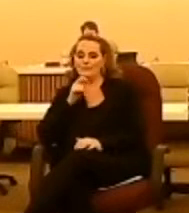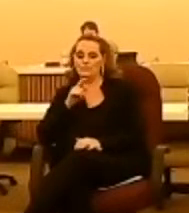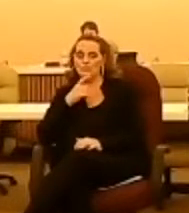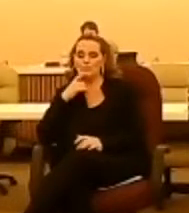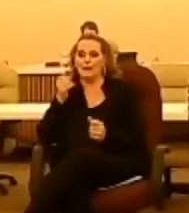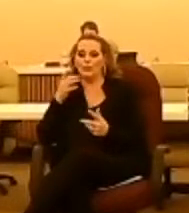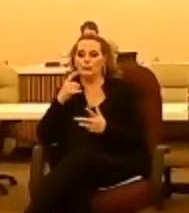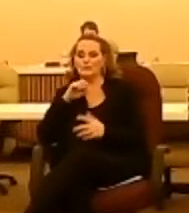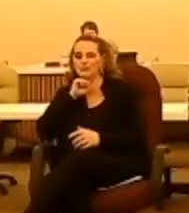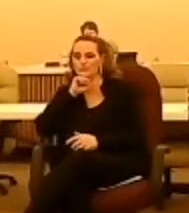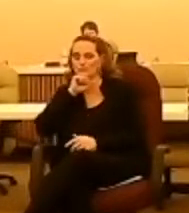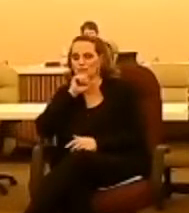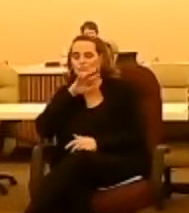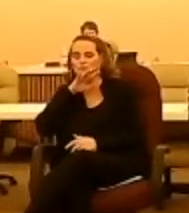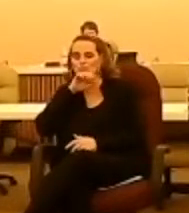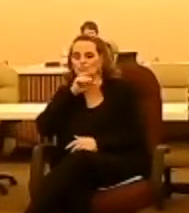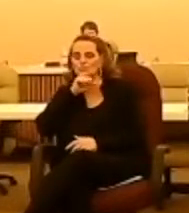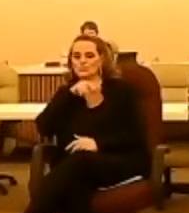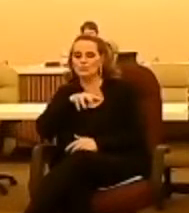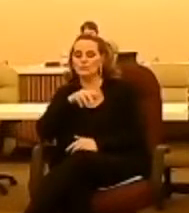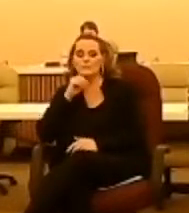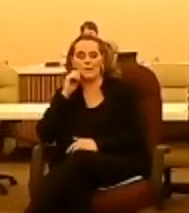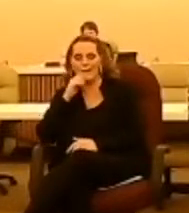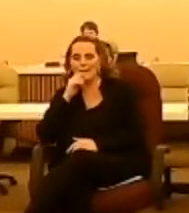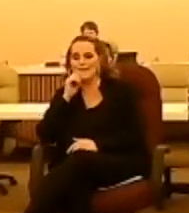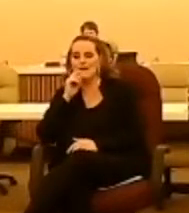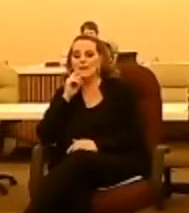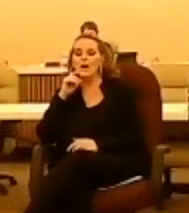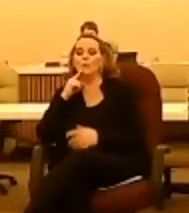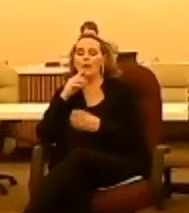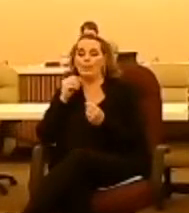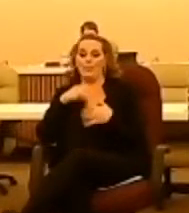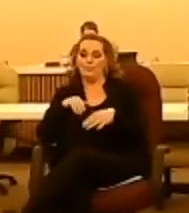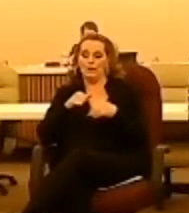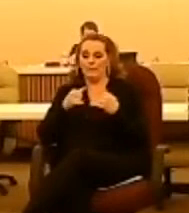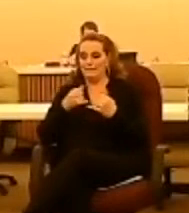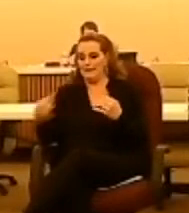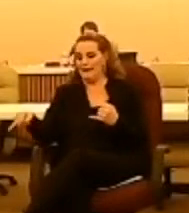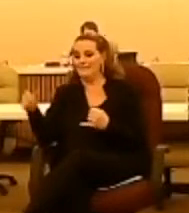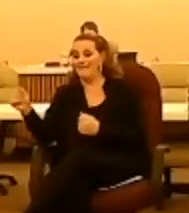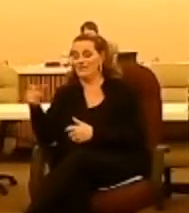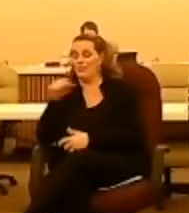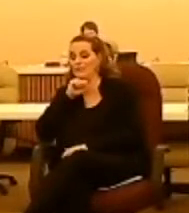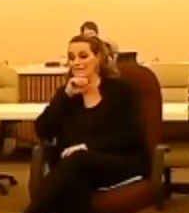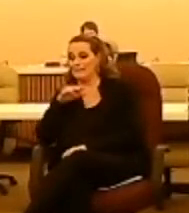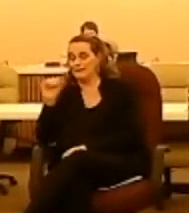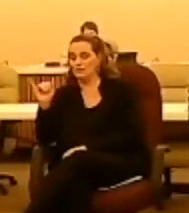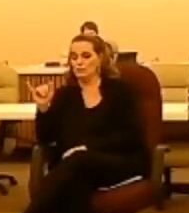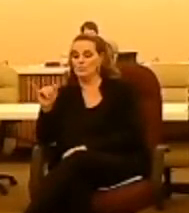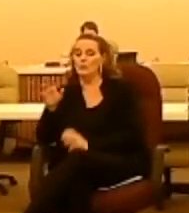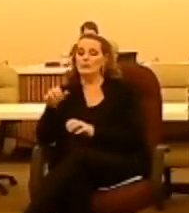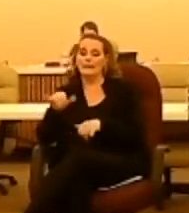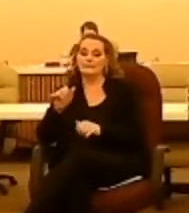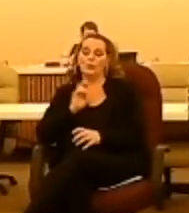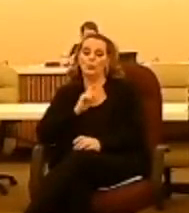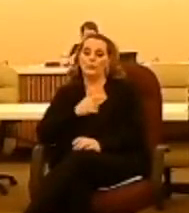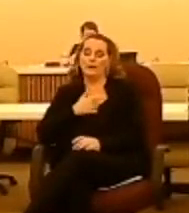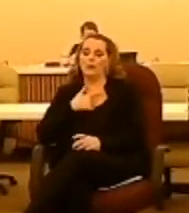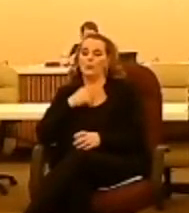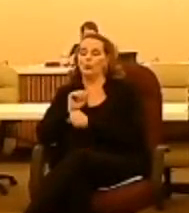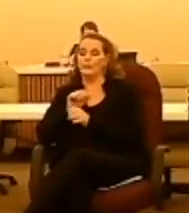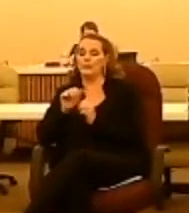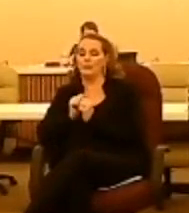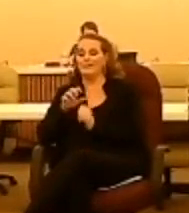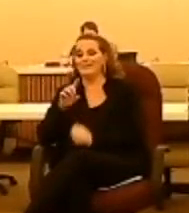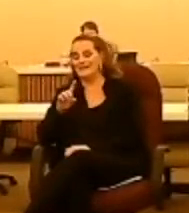goes. We dig on all the property line is contaminated and we're still working with DEC